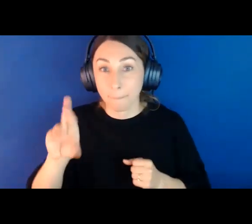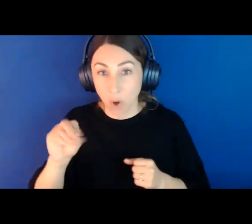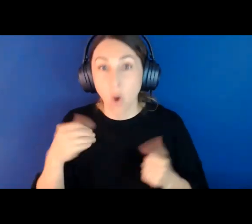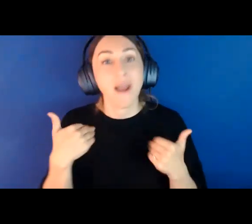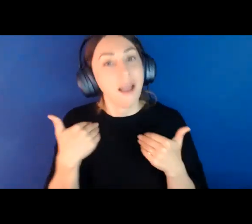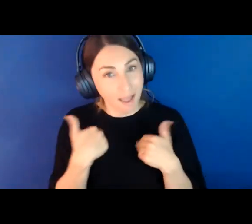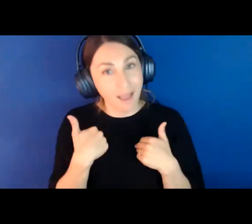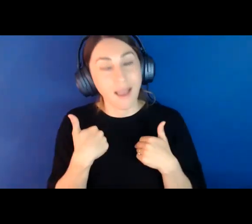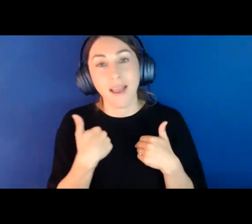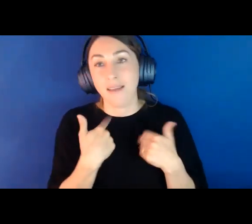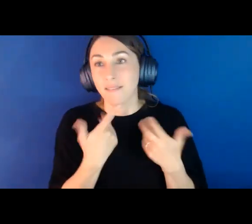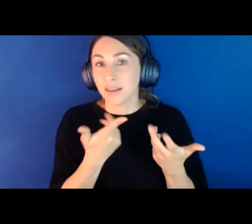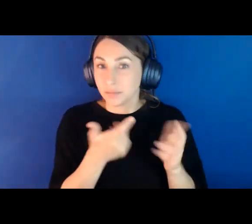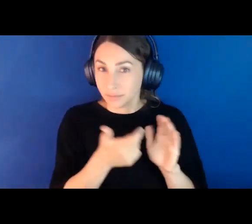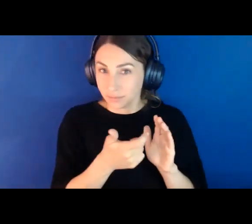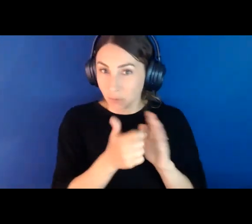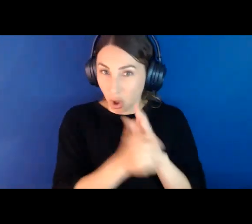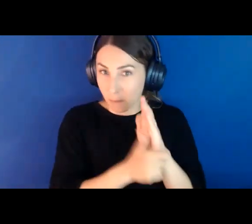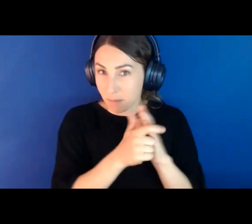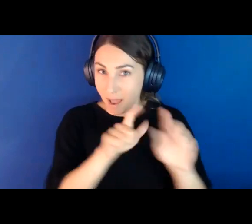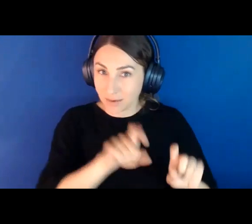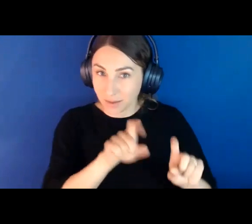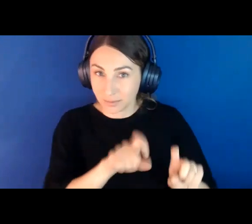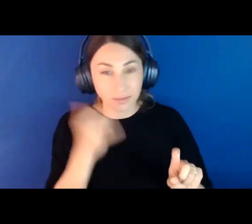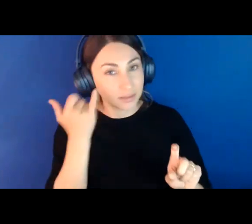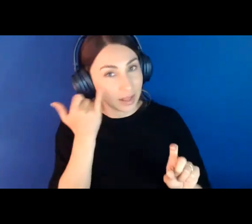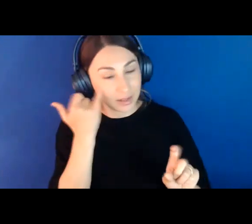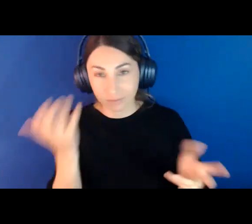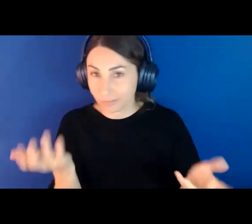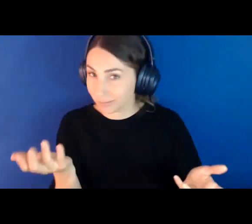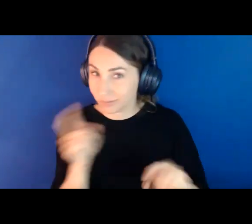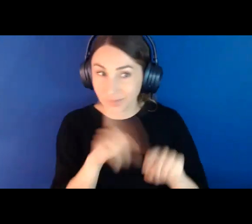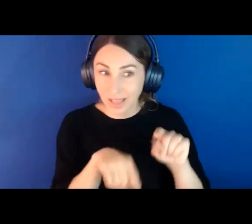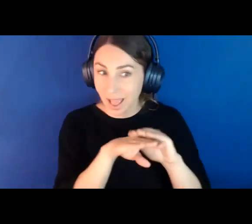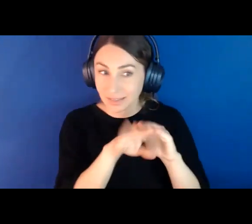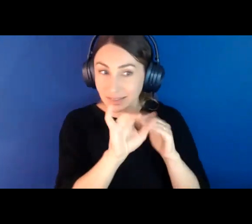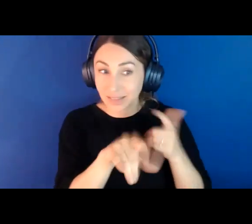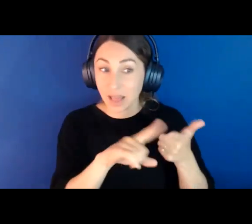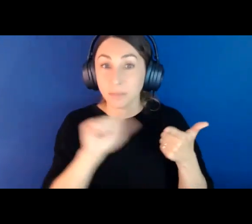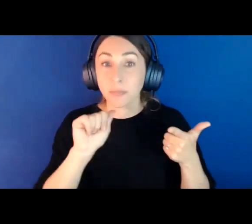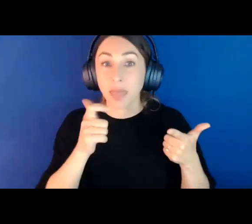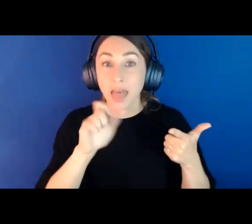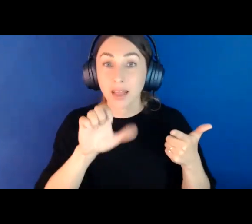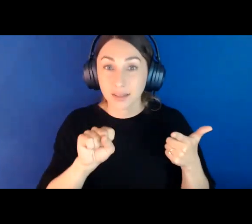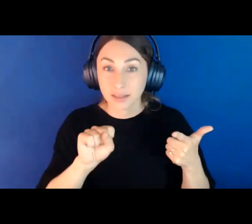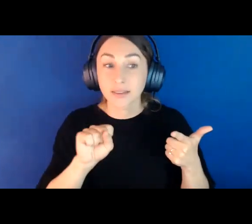better year after year. If you don't have access to that, you can always go for Access